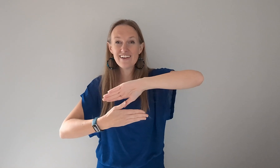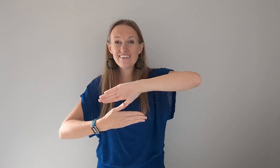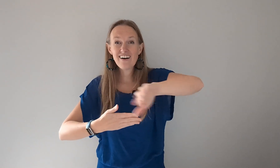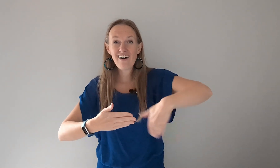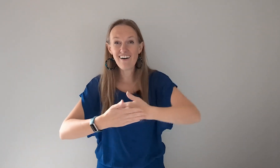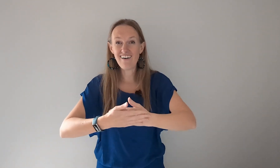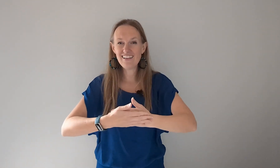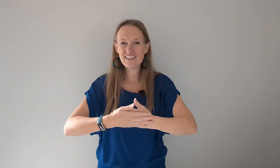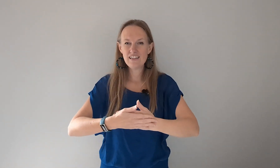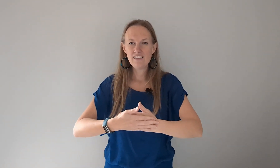of all.